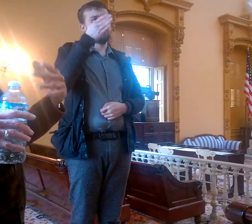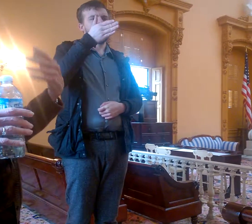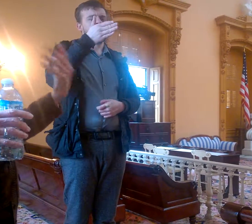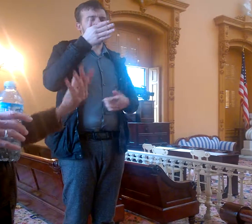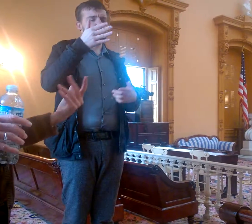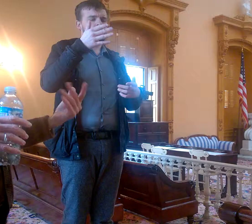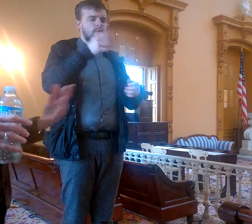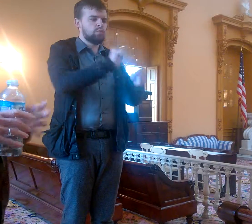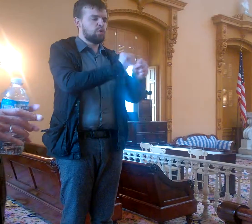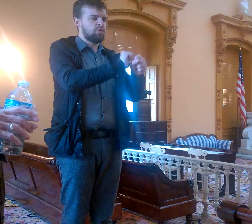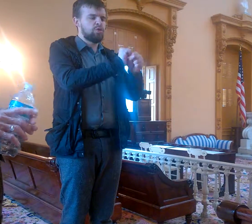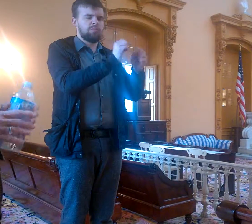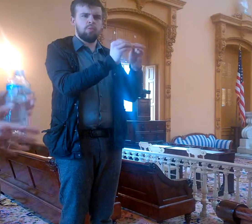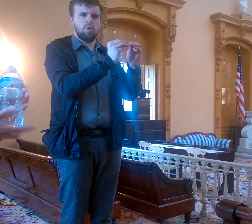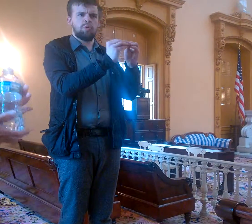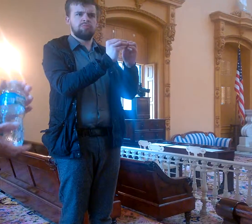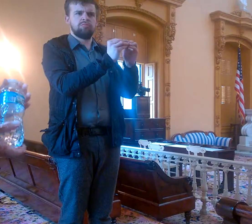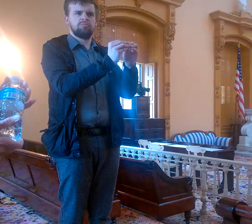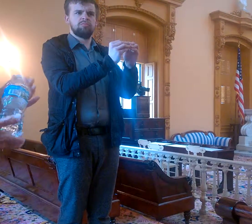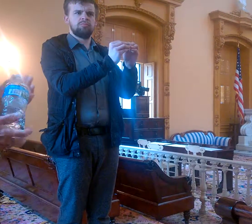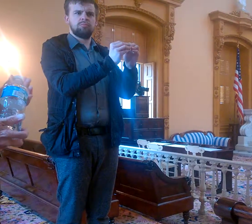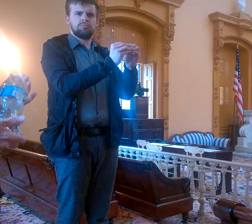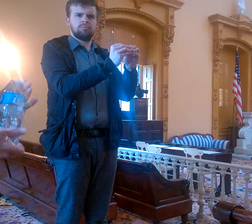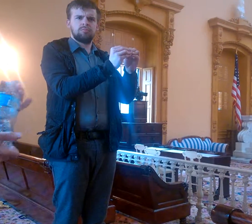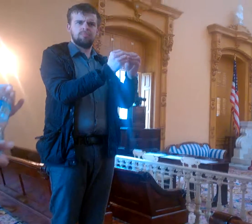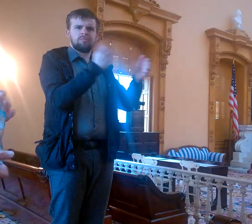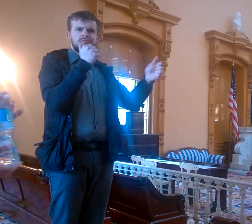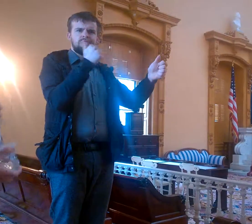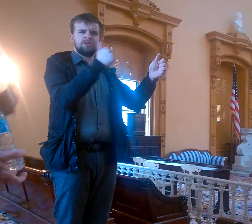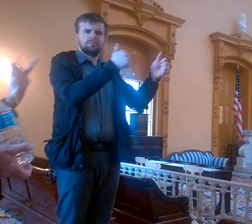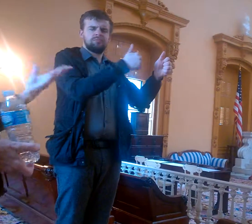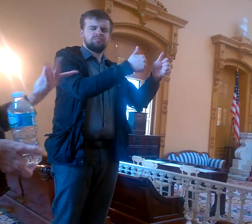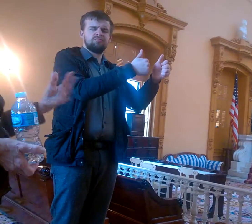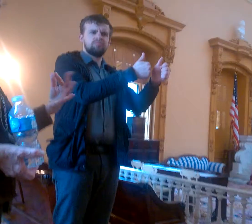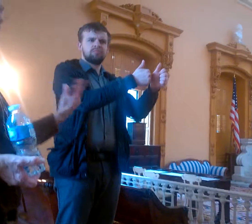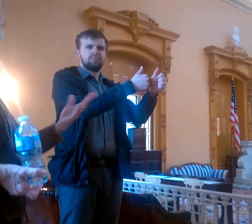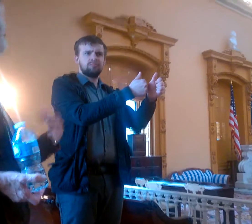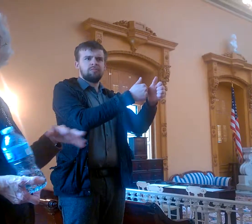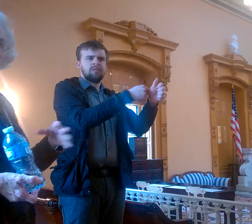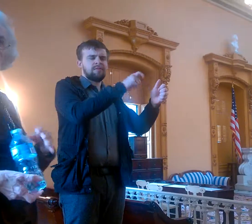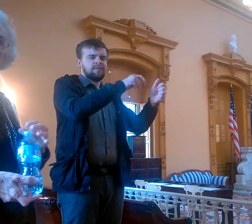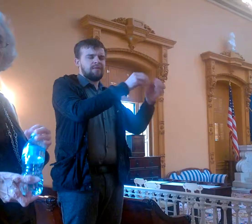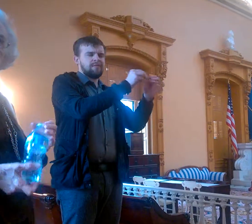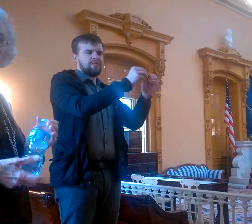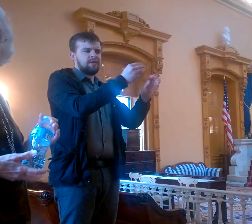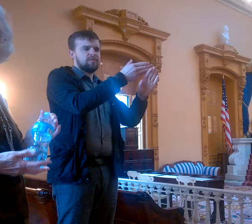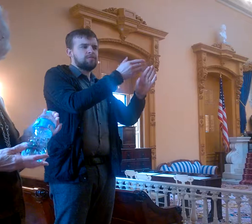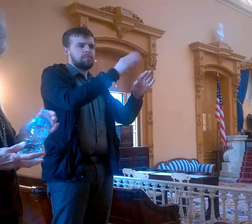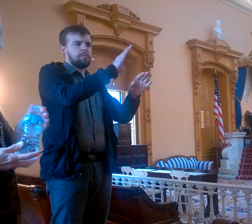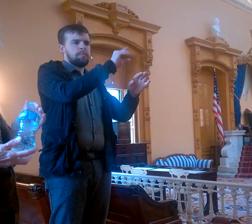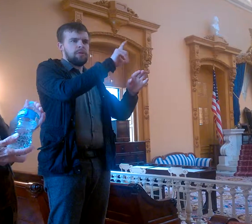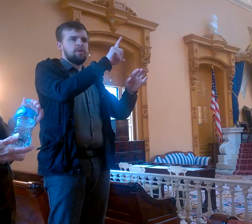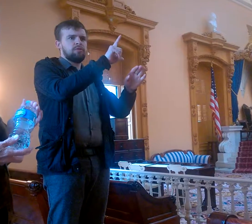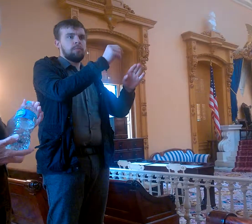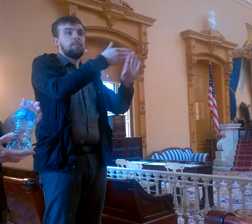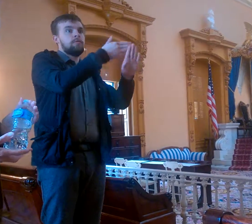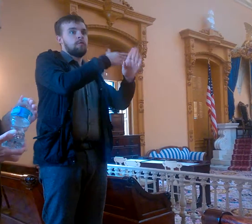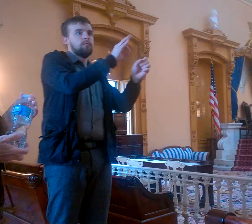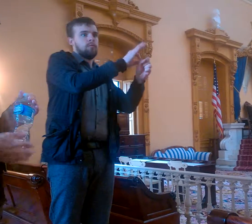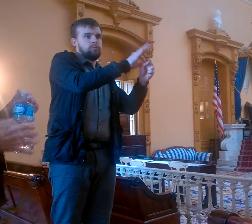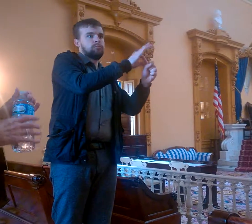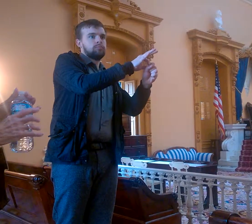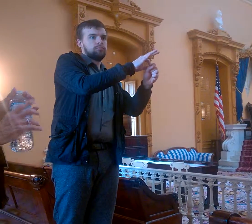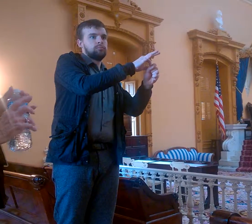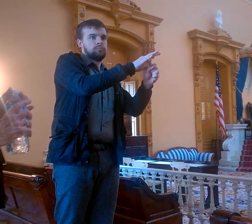up the work, that if there's any loose ends on any of the bills or whatever.